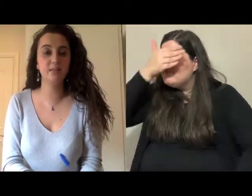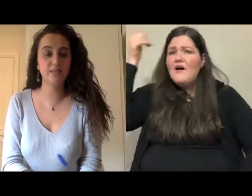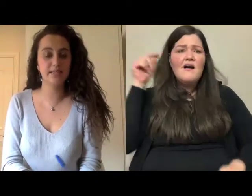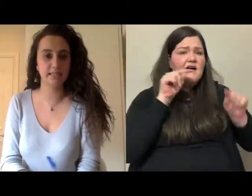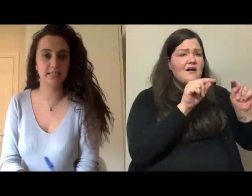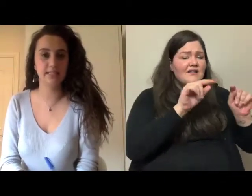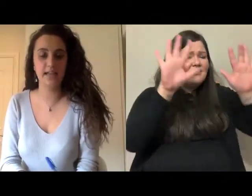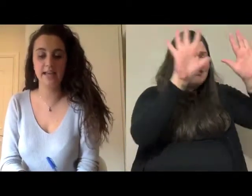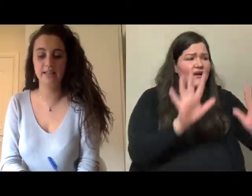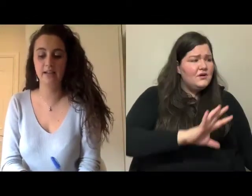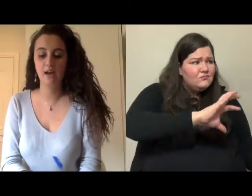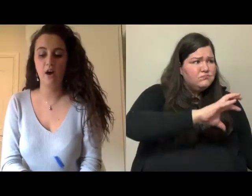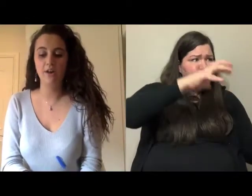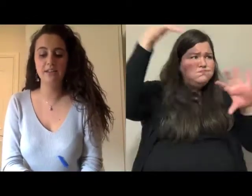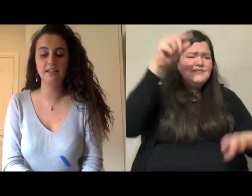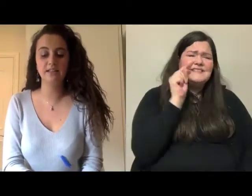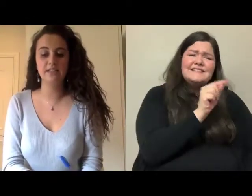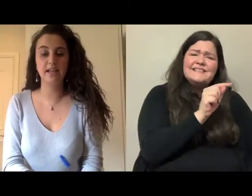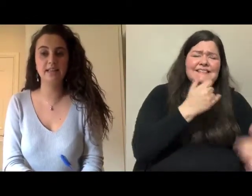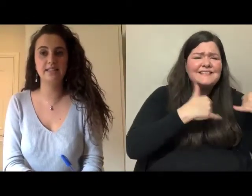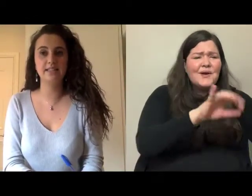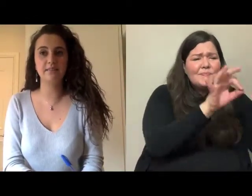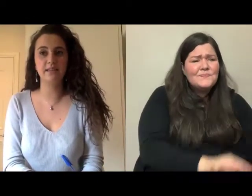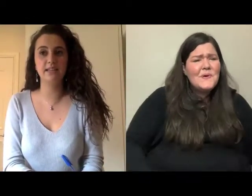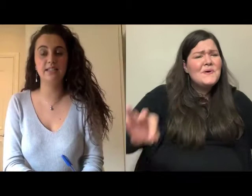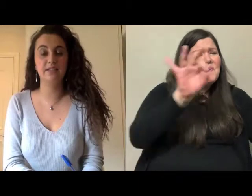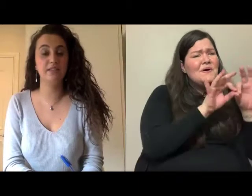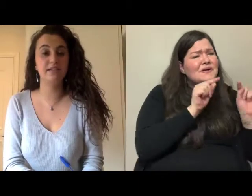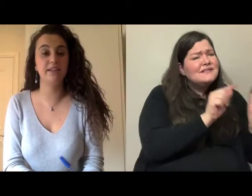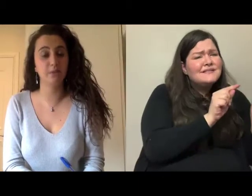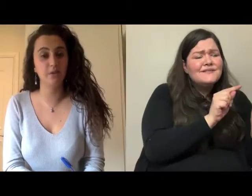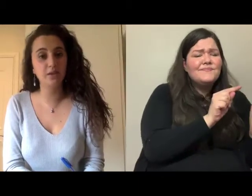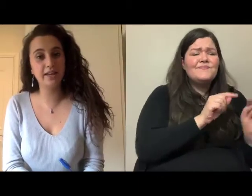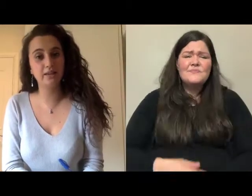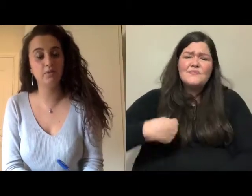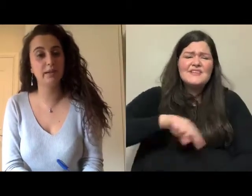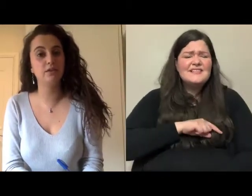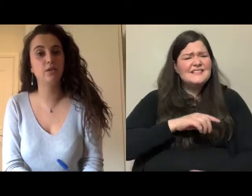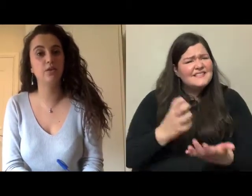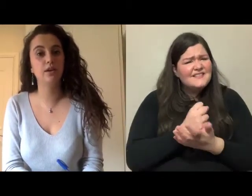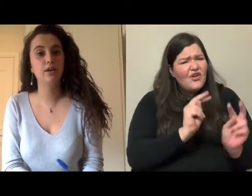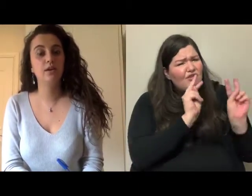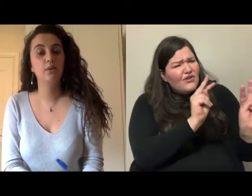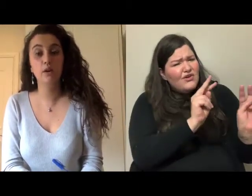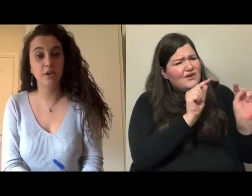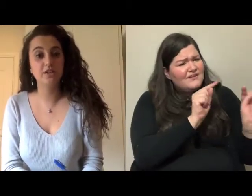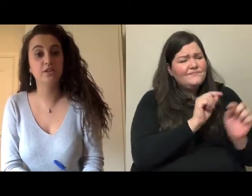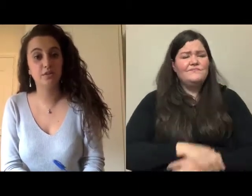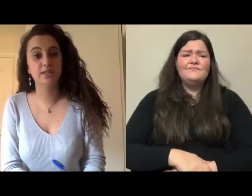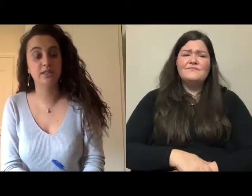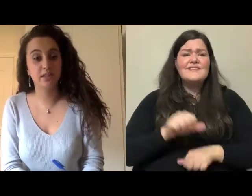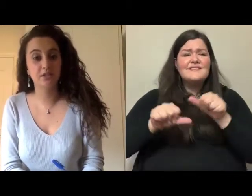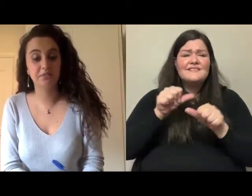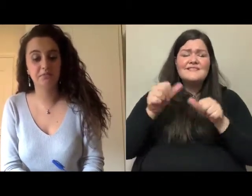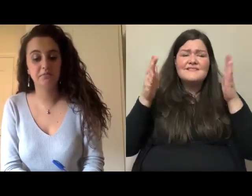it's unprecedented. And honestly, the science is devastating. When you look at it, we're being told we are rushing